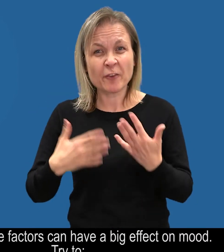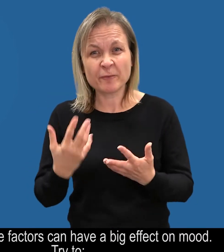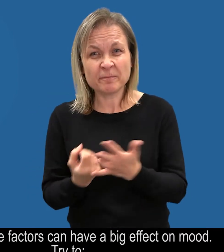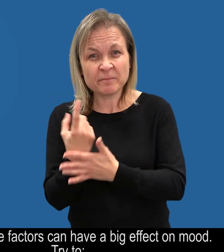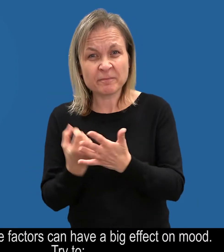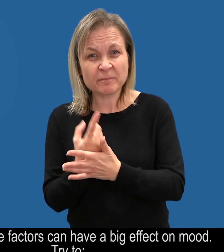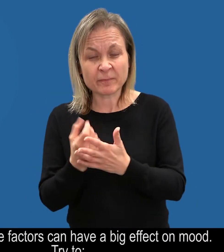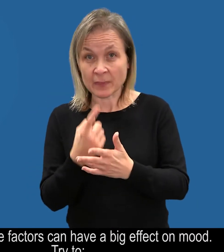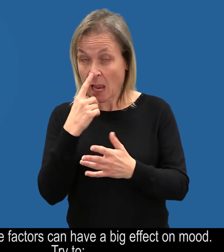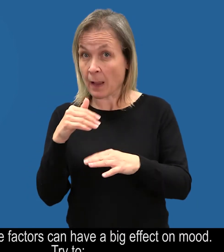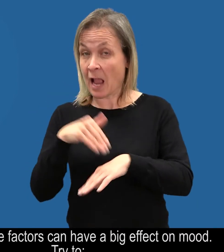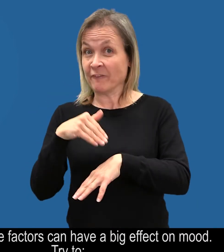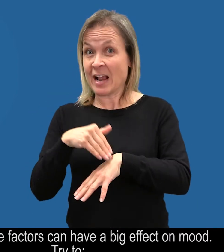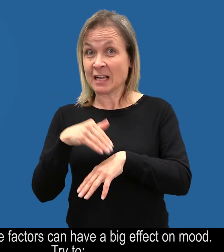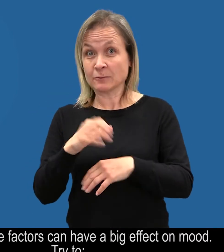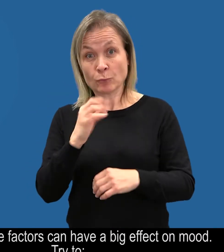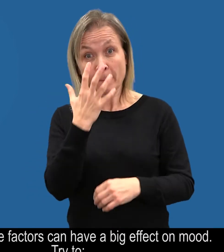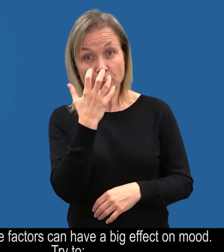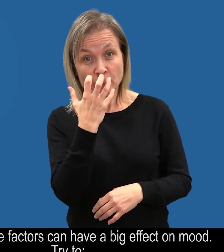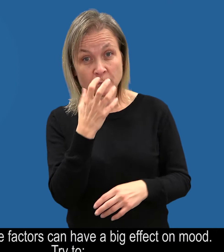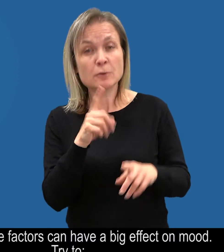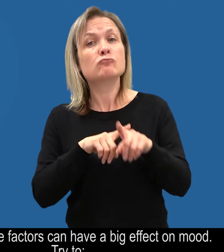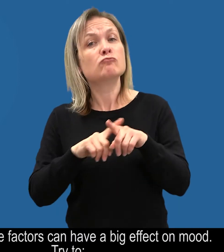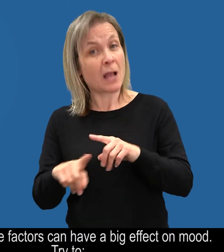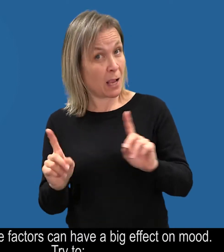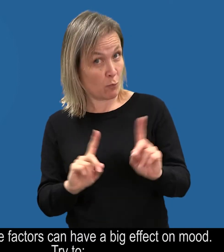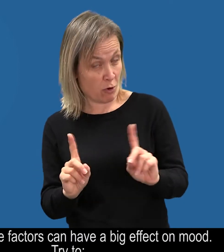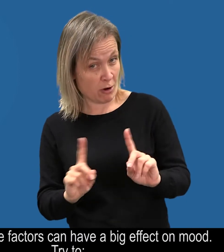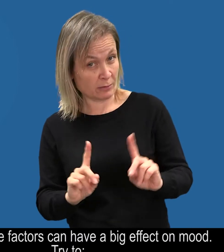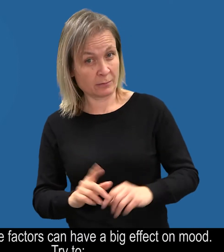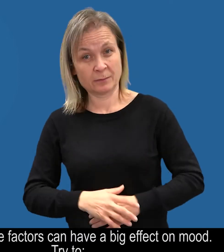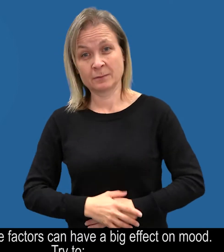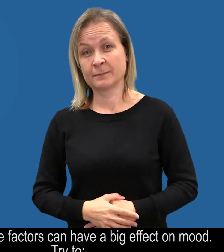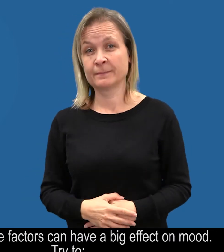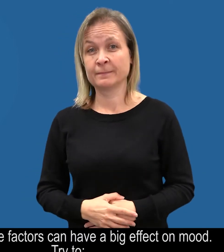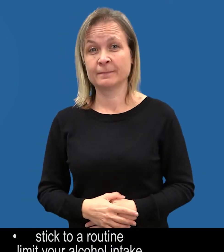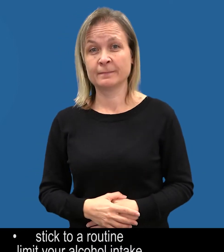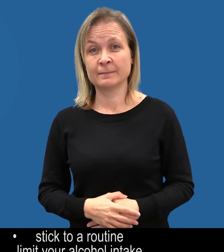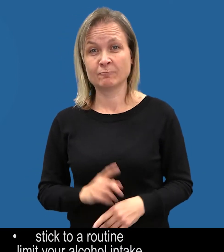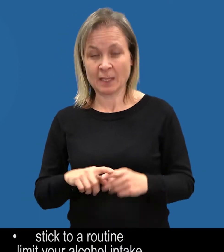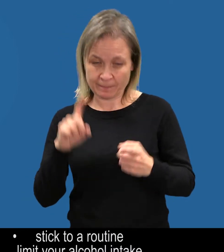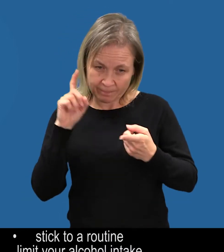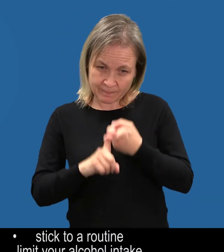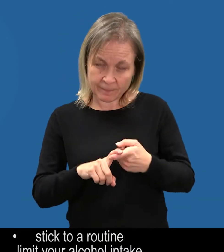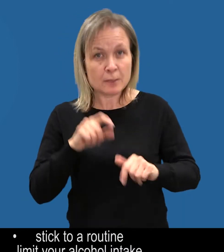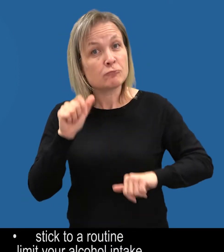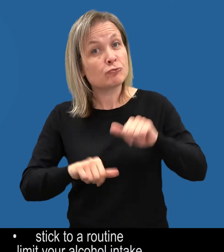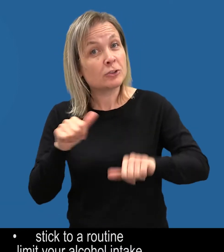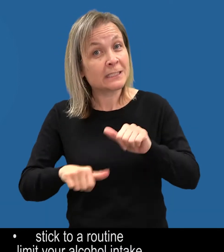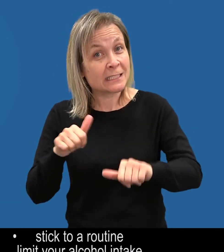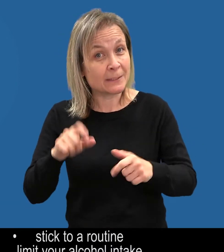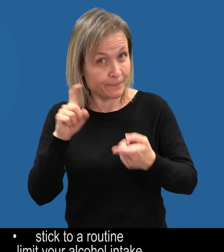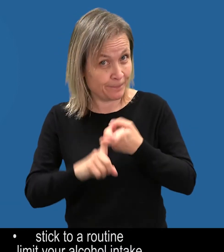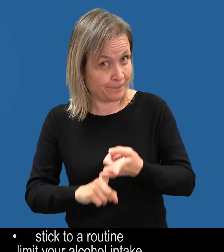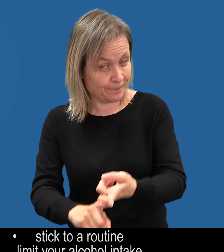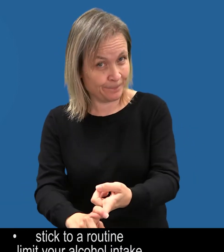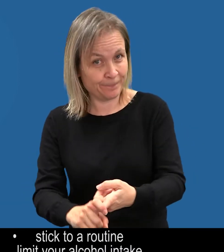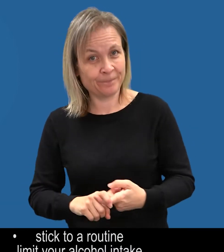Simple lifestyle factors can have a big effect on mood. Try to stick to a routine. Limit